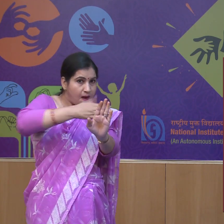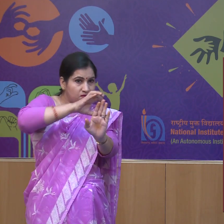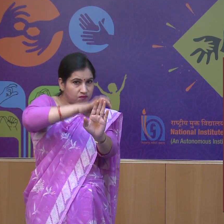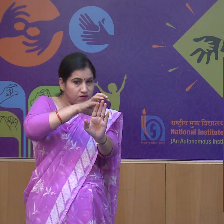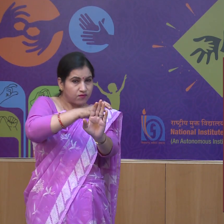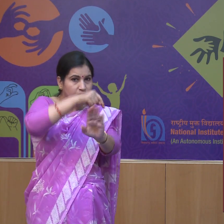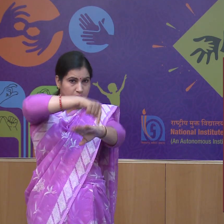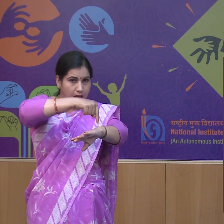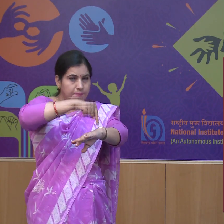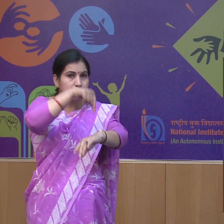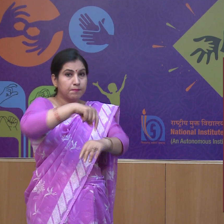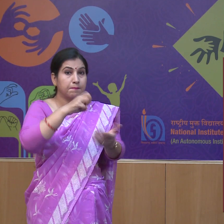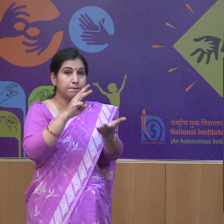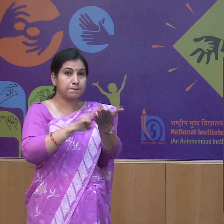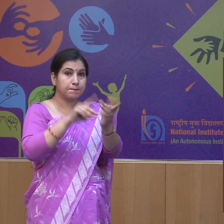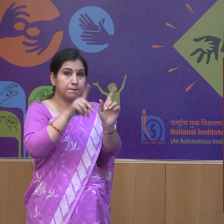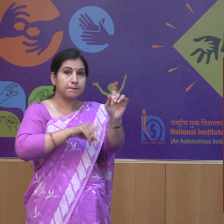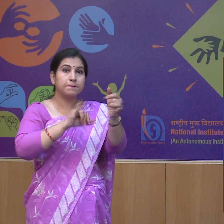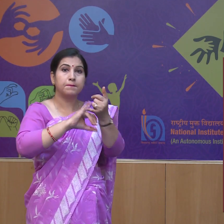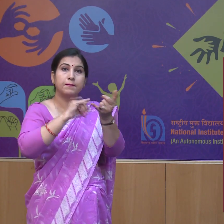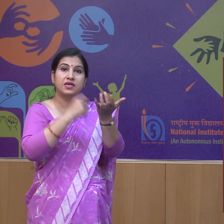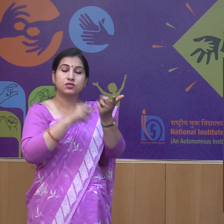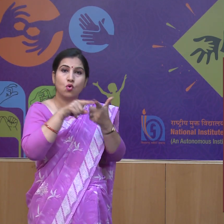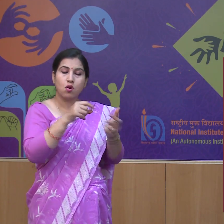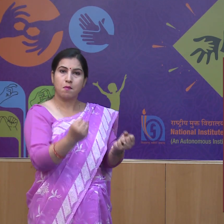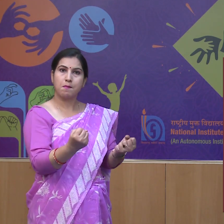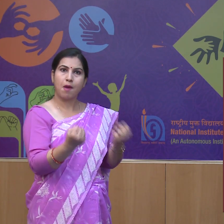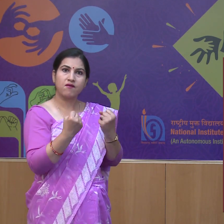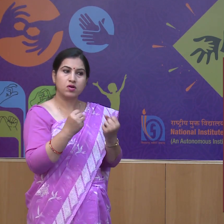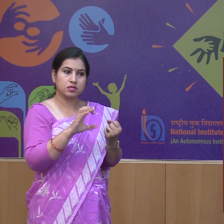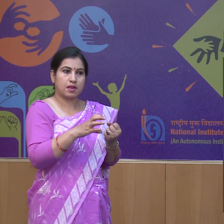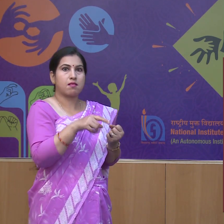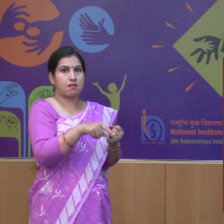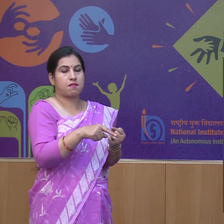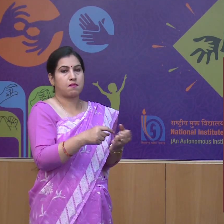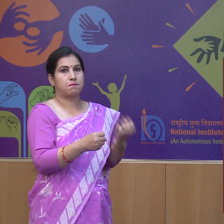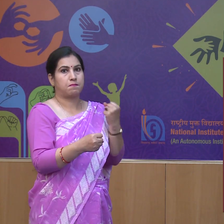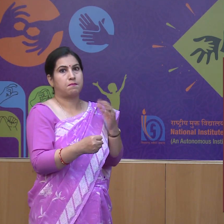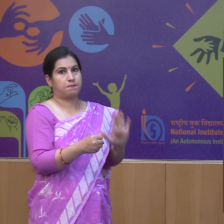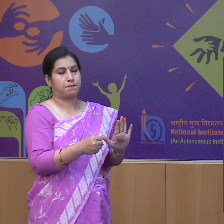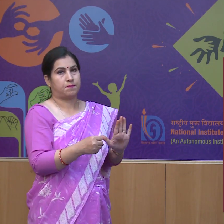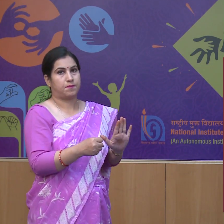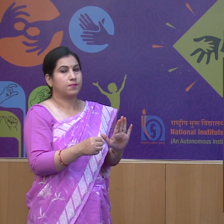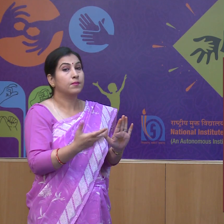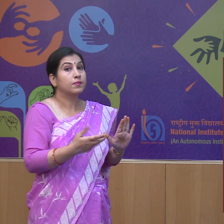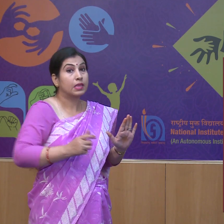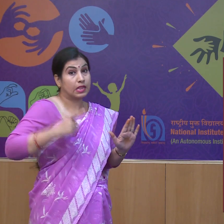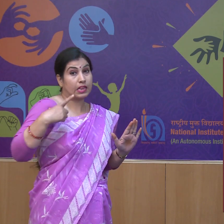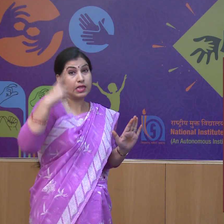Mysore had become a powerful state under the leadership